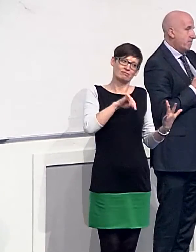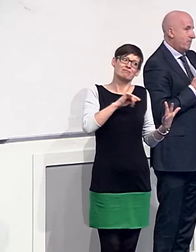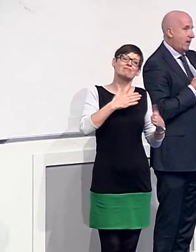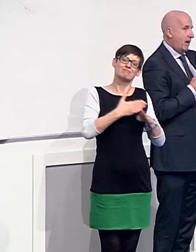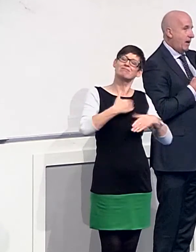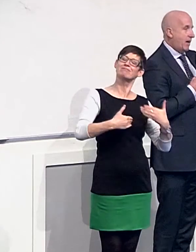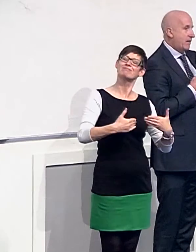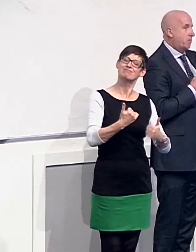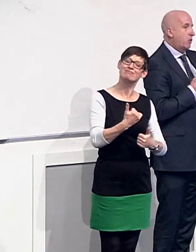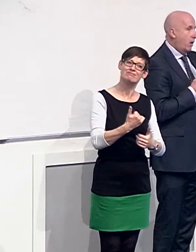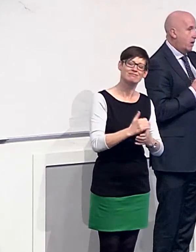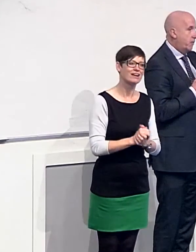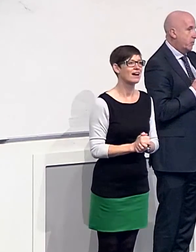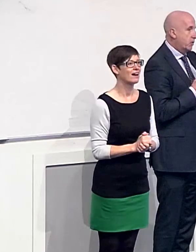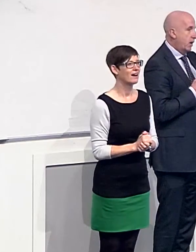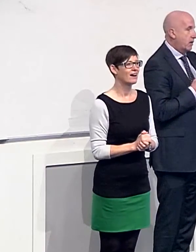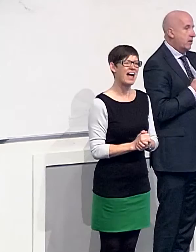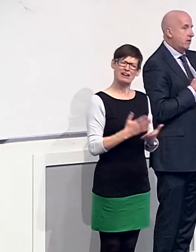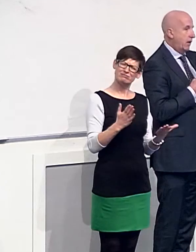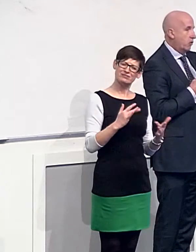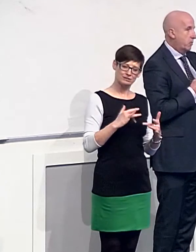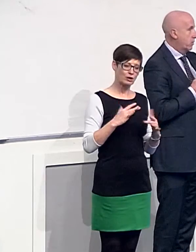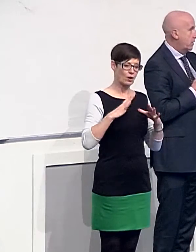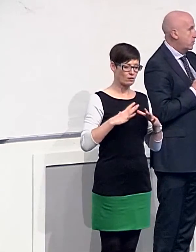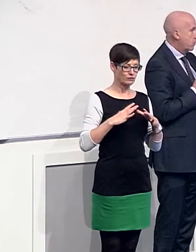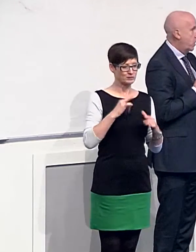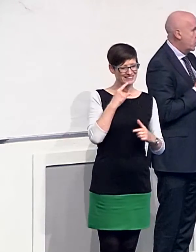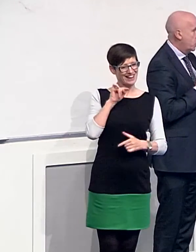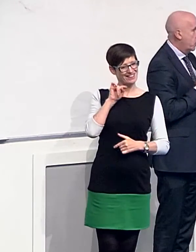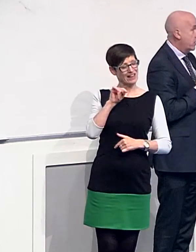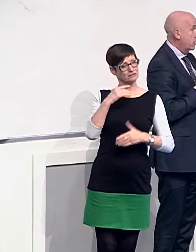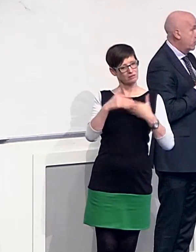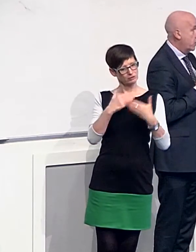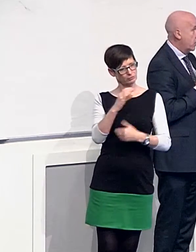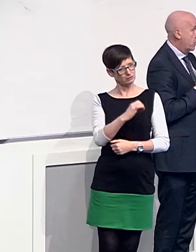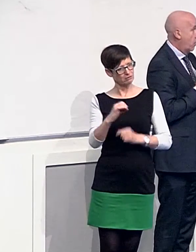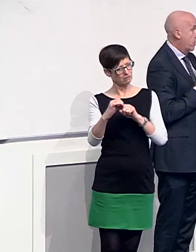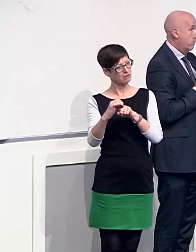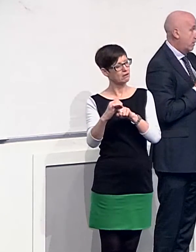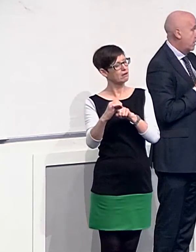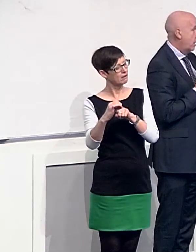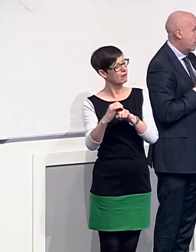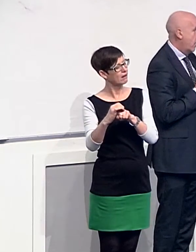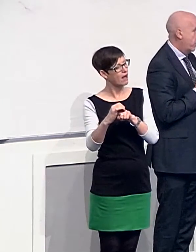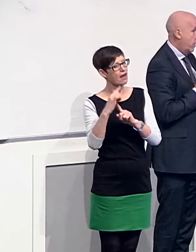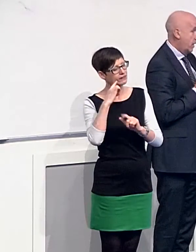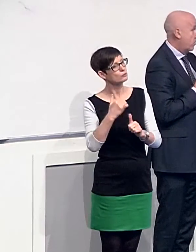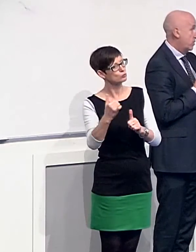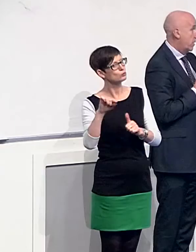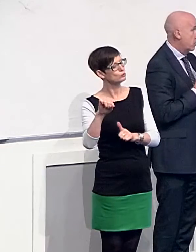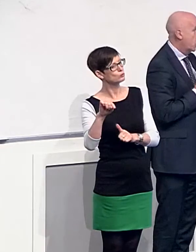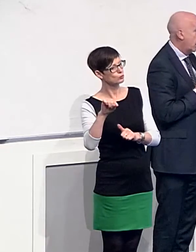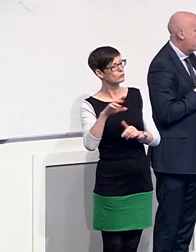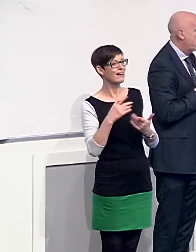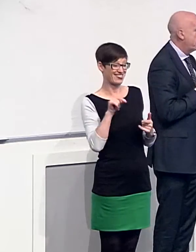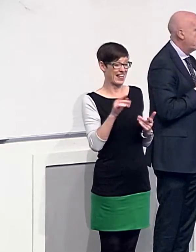actually, it's been quite uncomfortable to say this is a hospital. That's the sort of question which would have been ducked a few years ago, but that's the answer, and I think that's